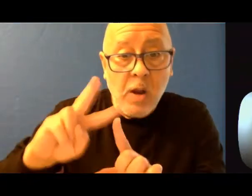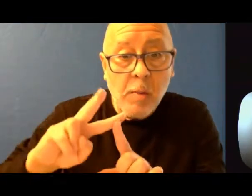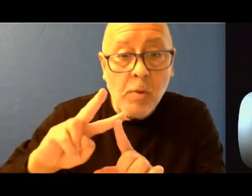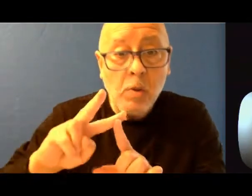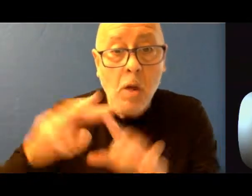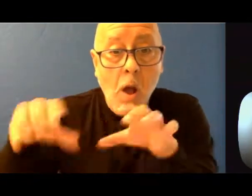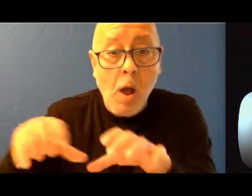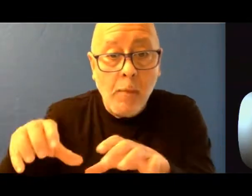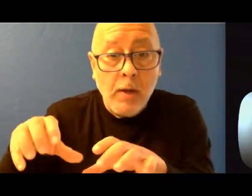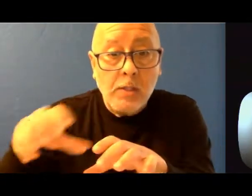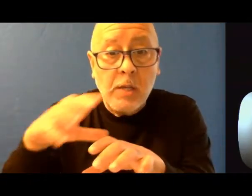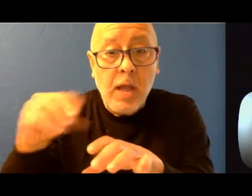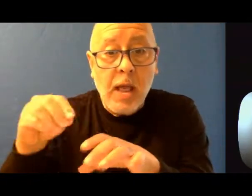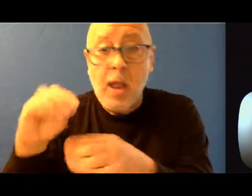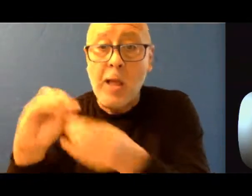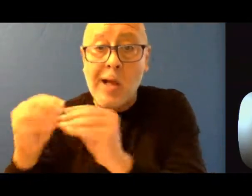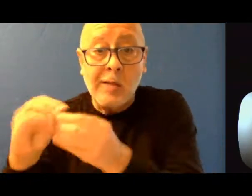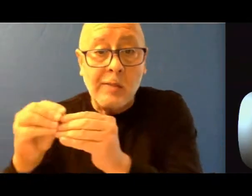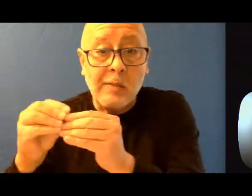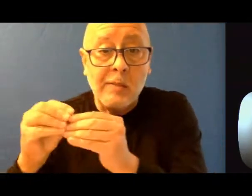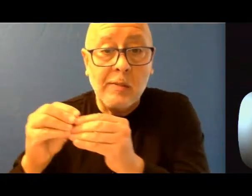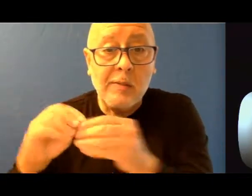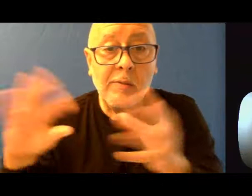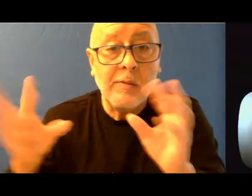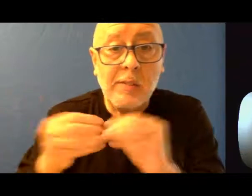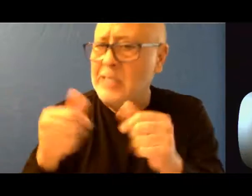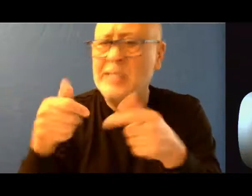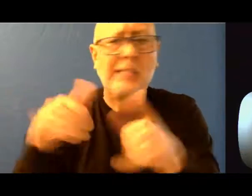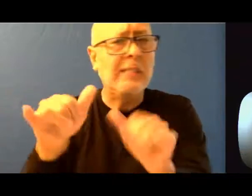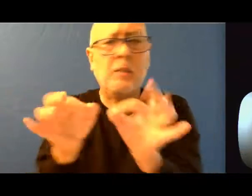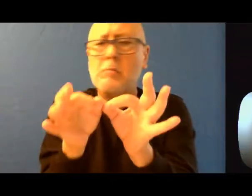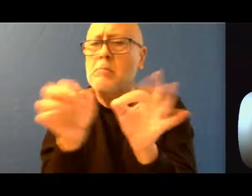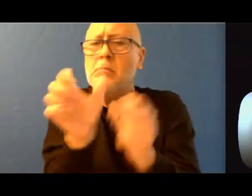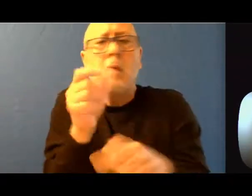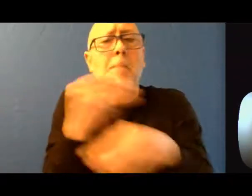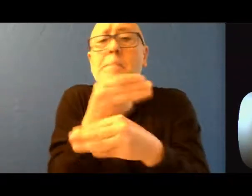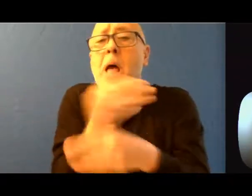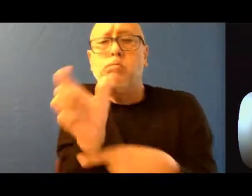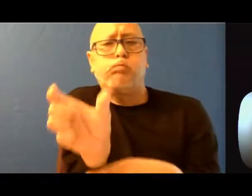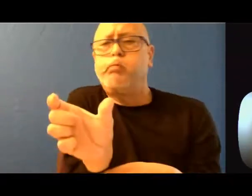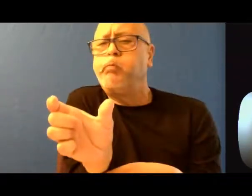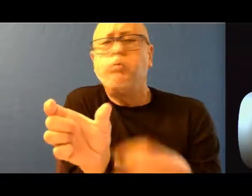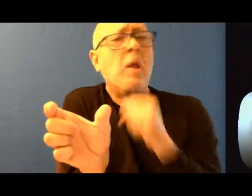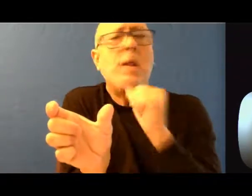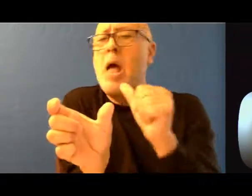and a constant. 3f minus 2, it's still an expression, not an